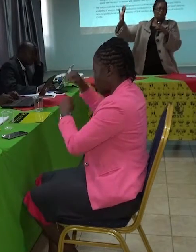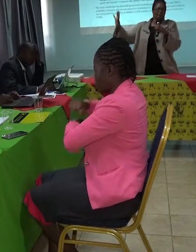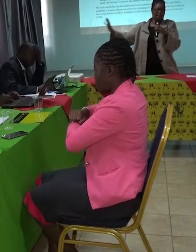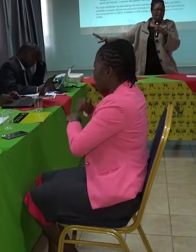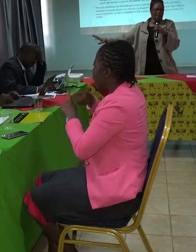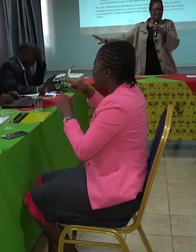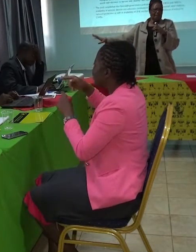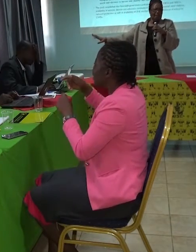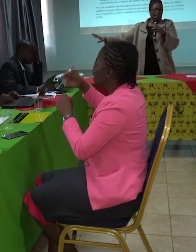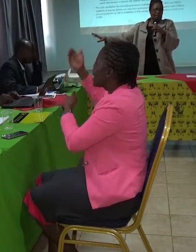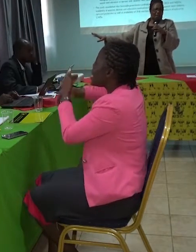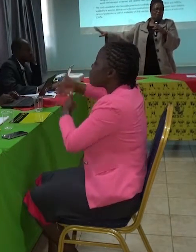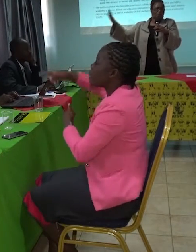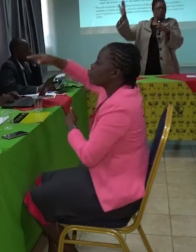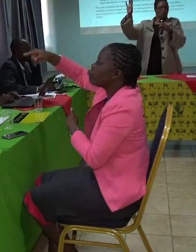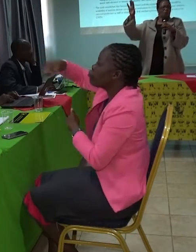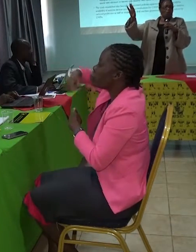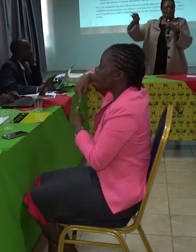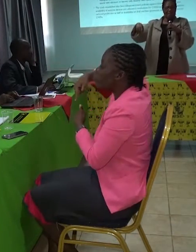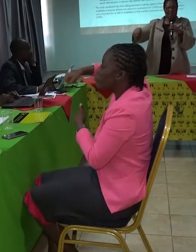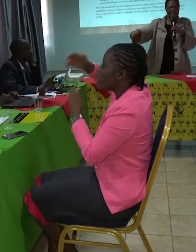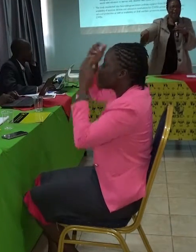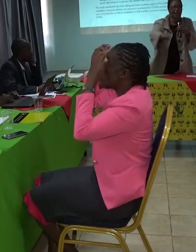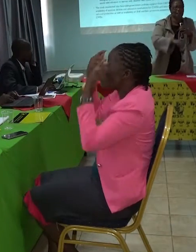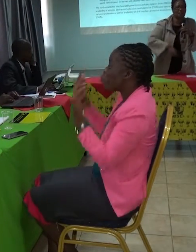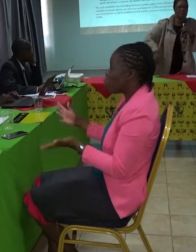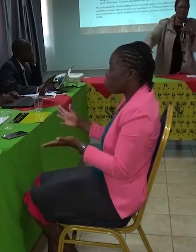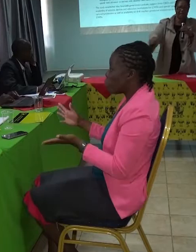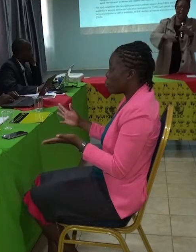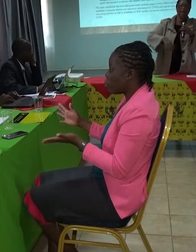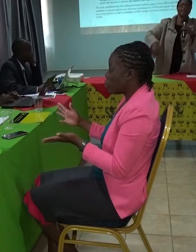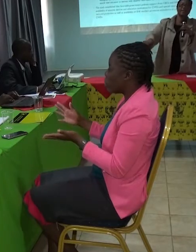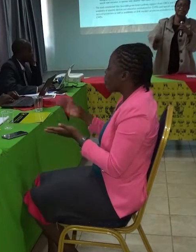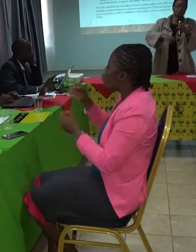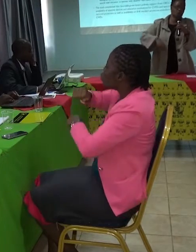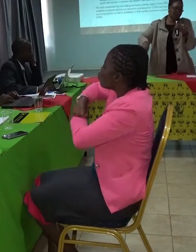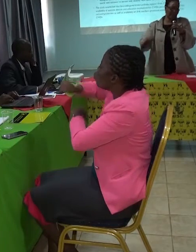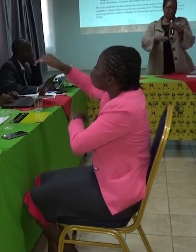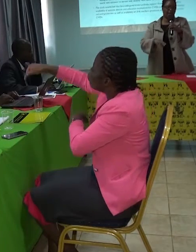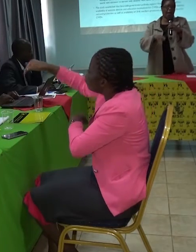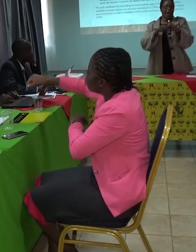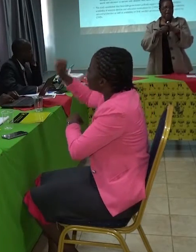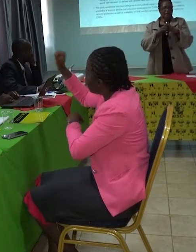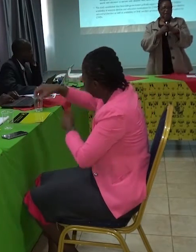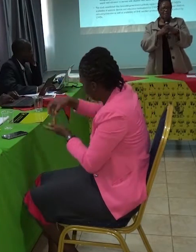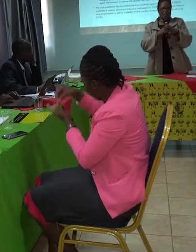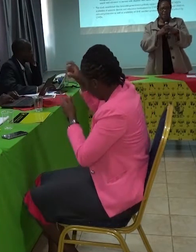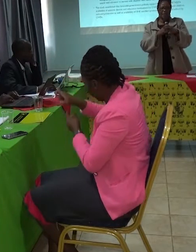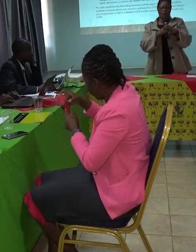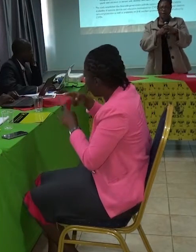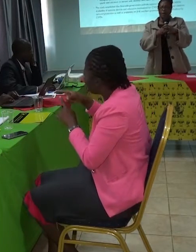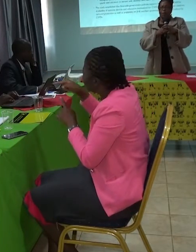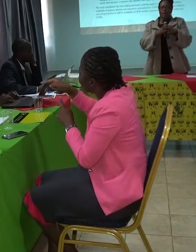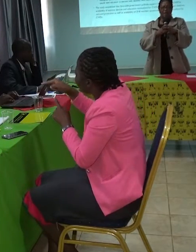special school does. They don't even know that that is their catchment area and they needed to do something. I actually asked